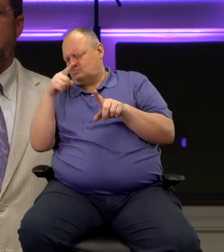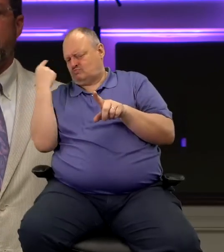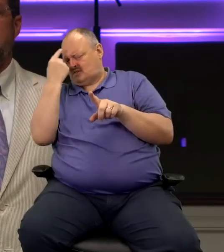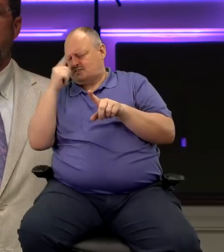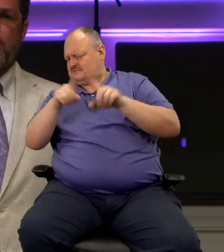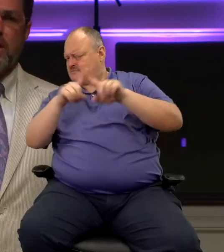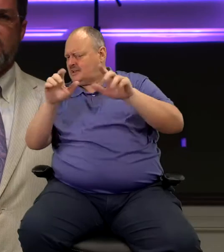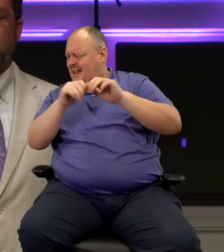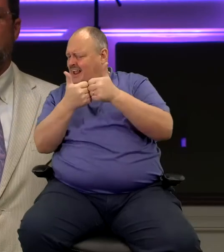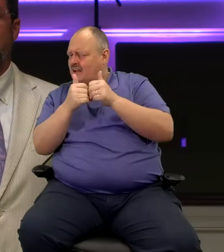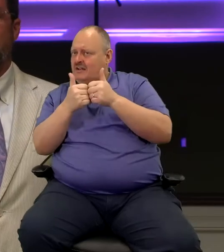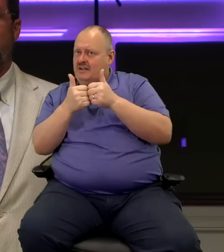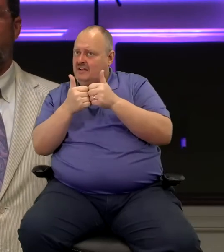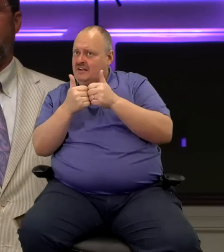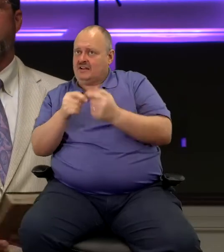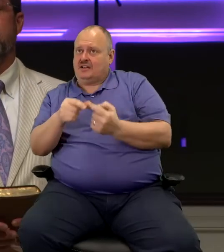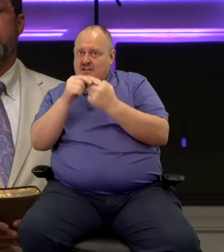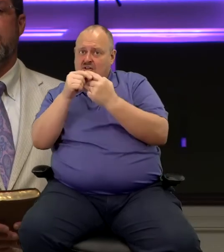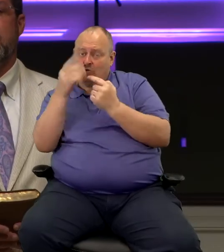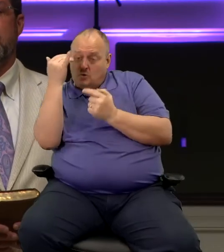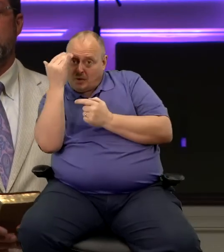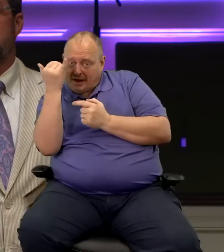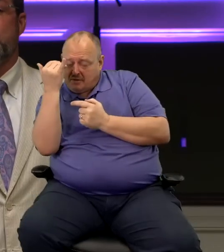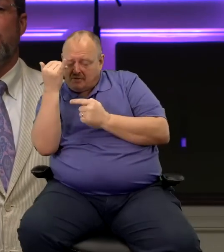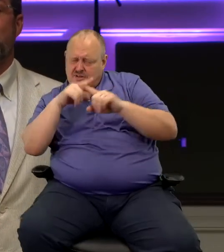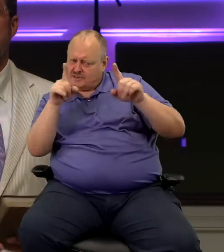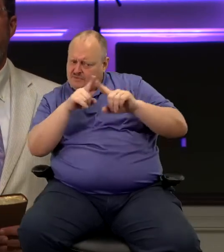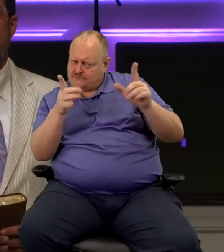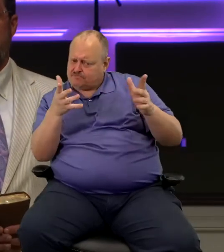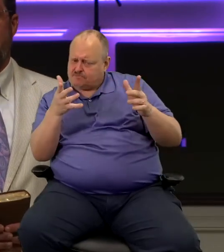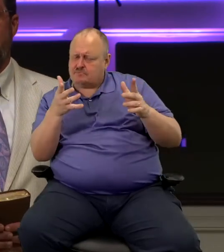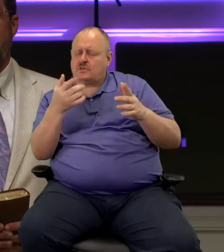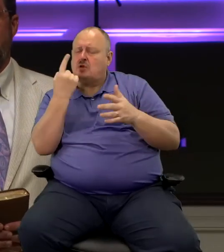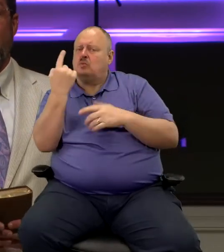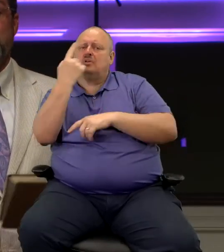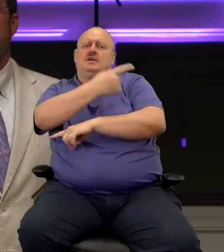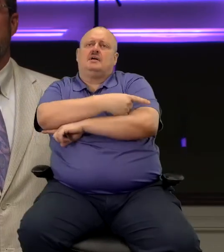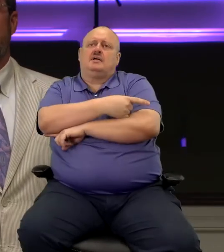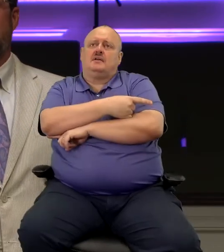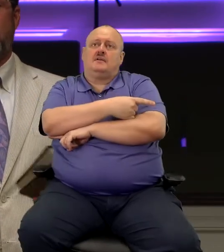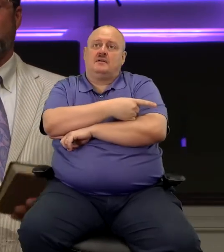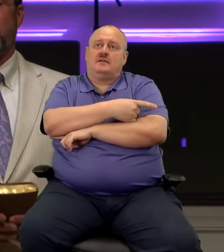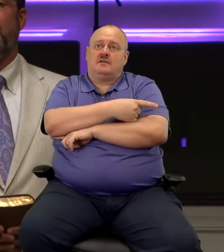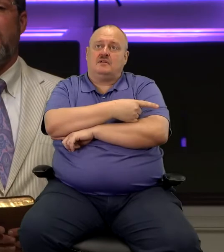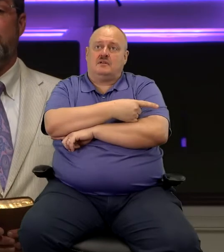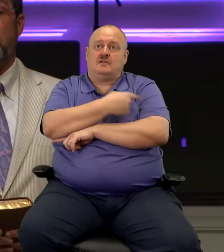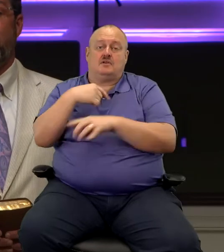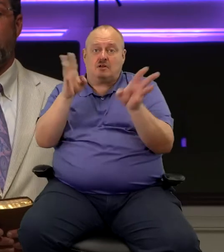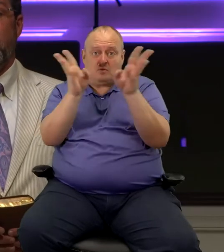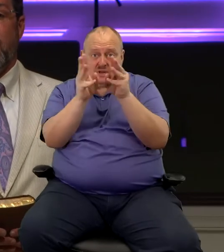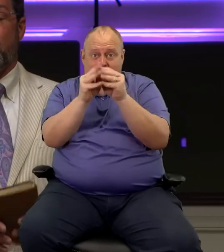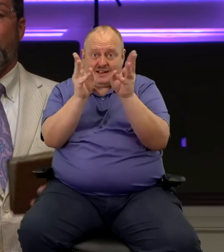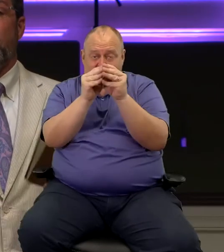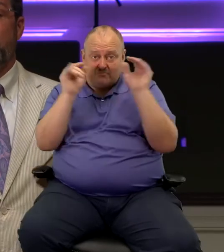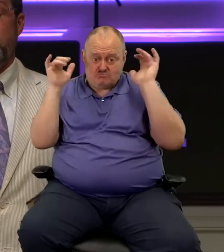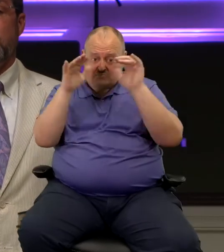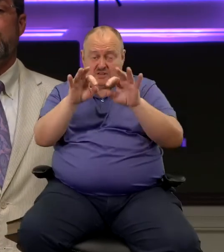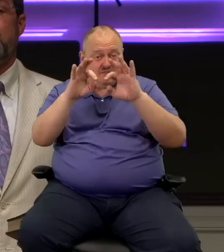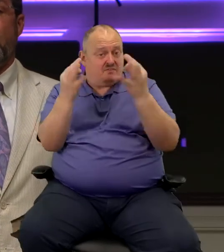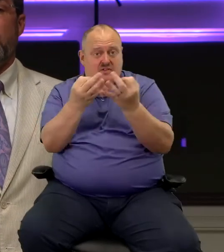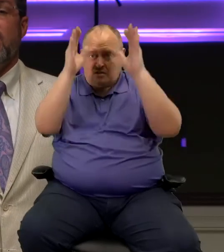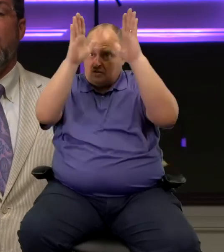we did it and, in particular, why. This is one of those days where We traditionally gather with our families for